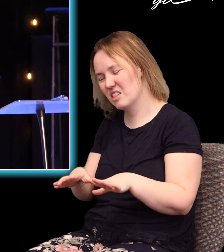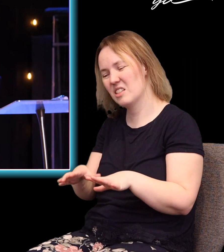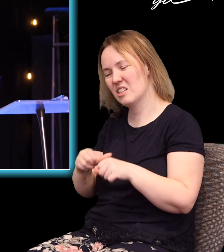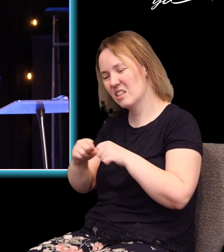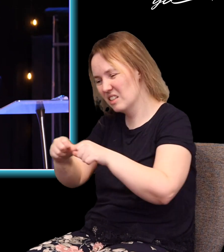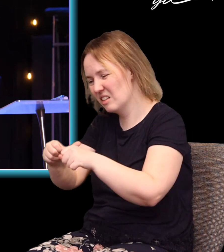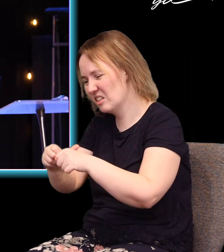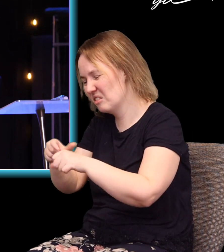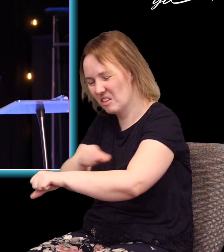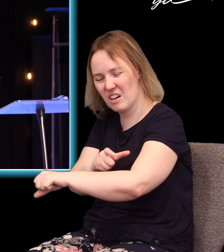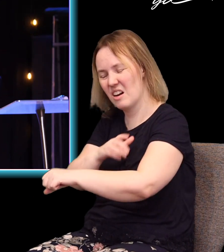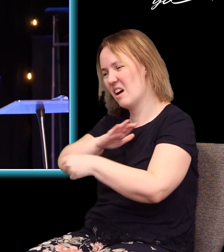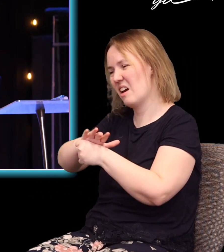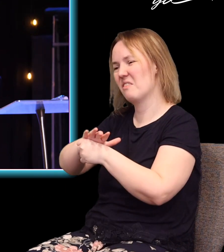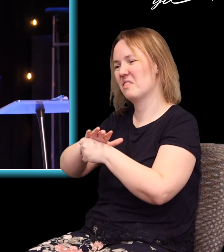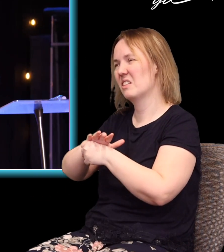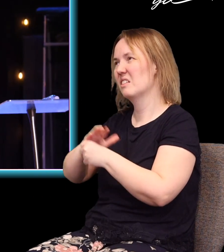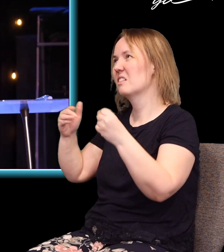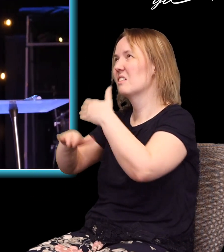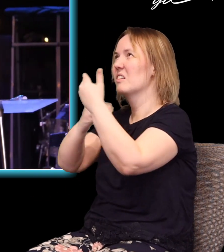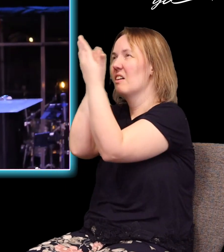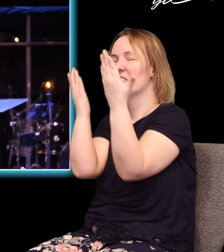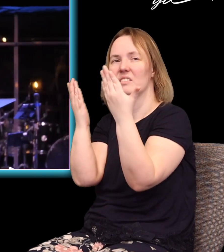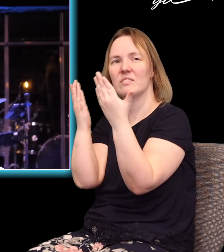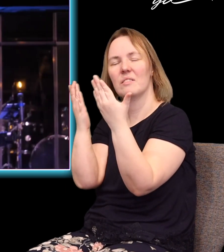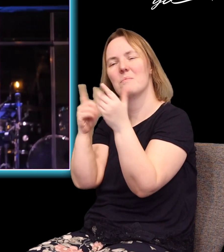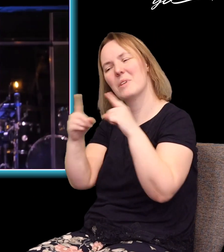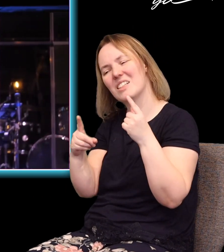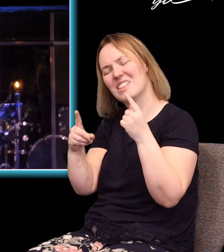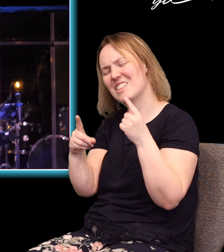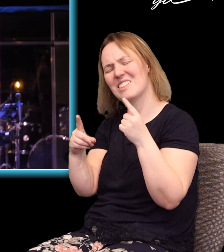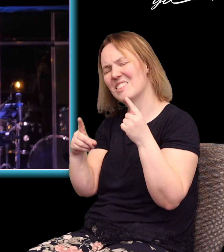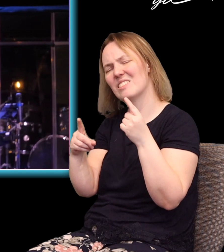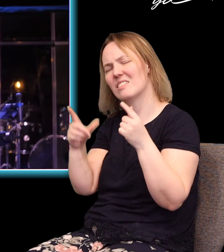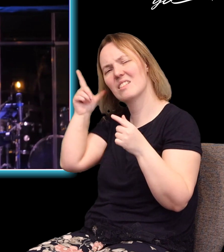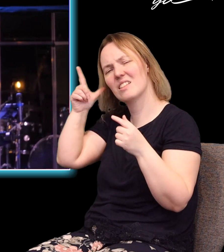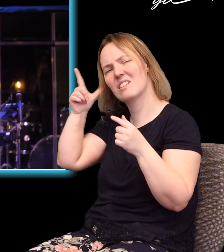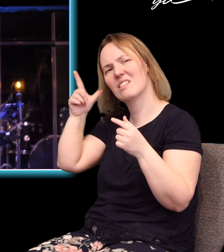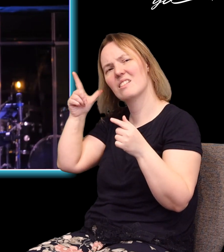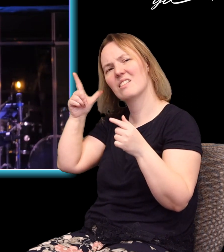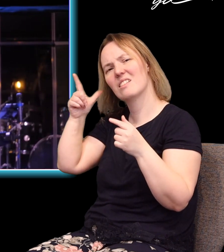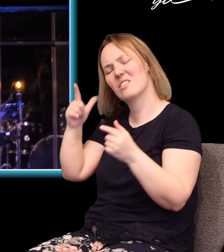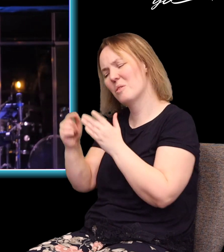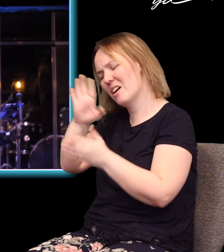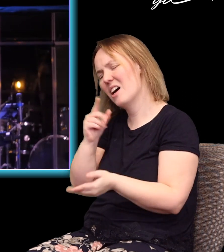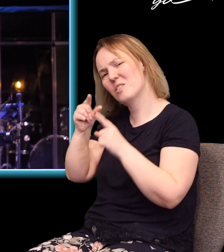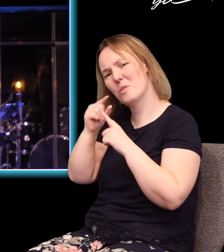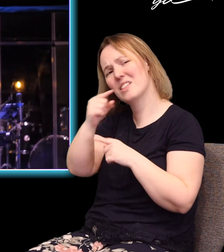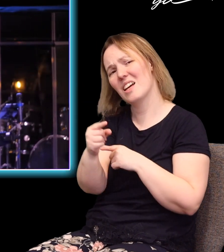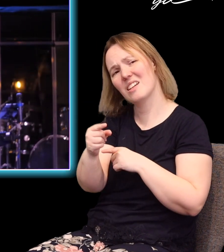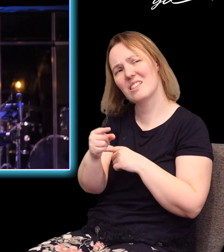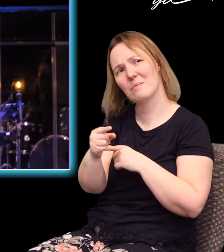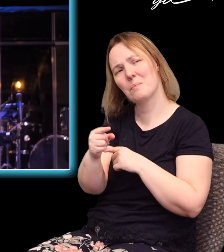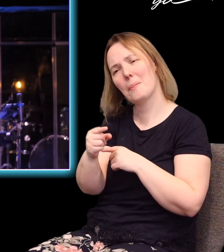get to heaven. So many believers live that way. But listen to what God's word says. He says to the prophet Ezekiel, this is a prophecy about the